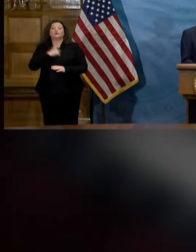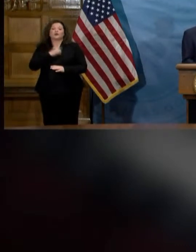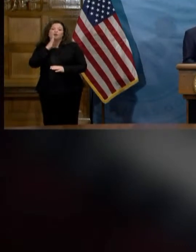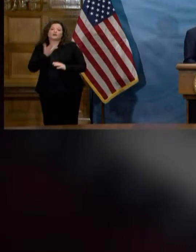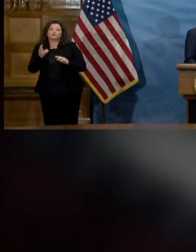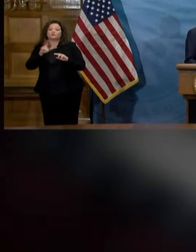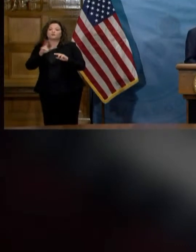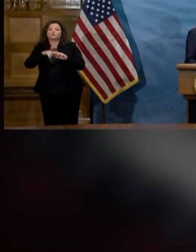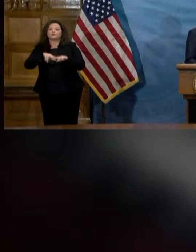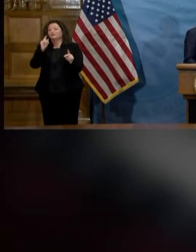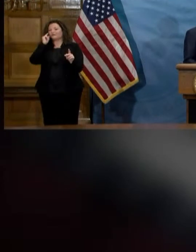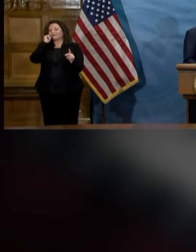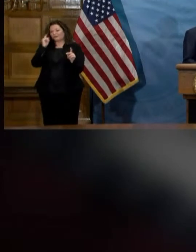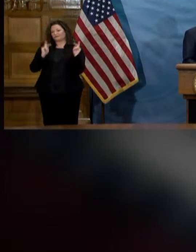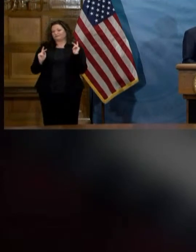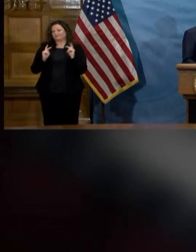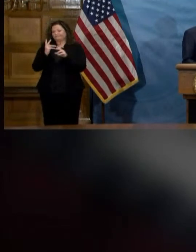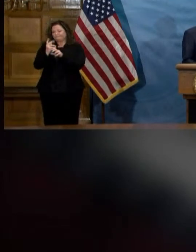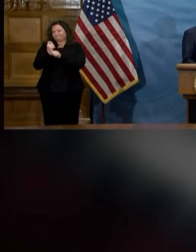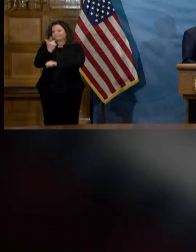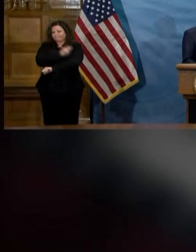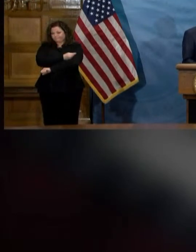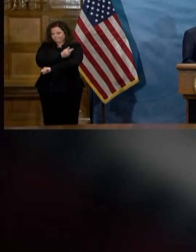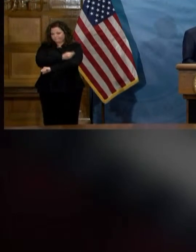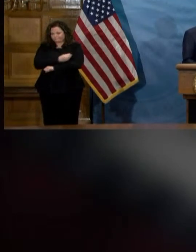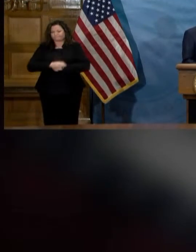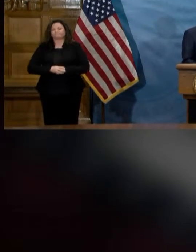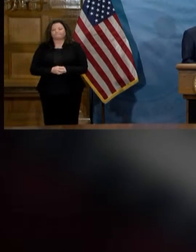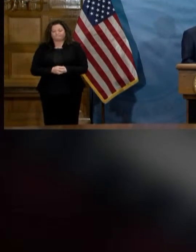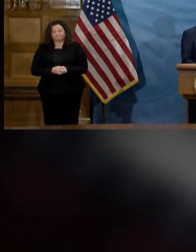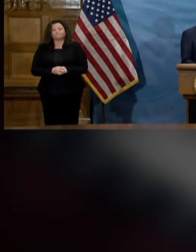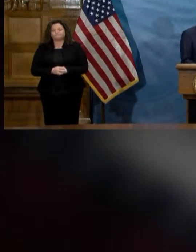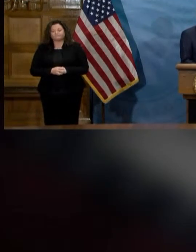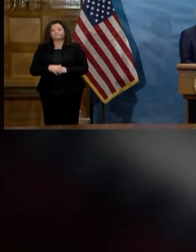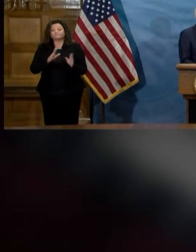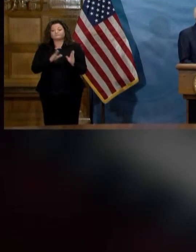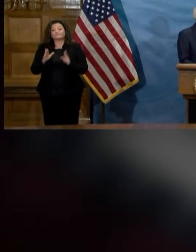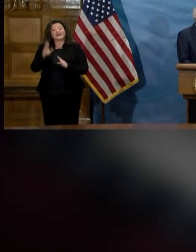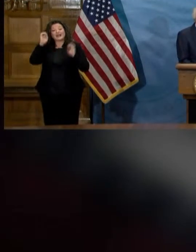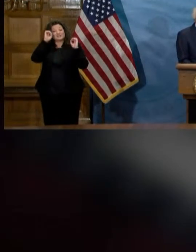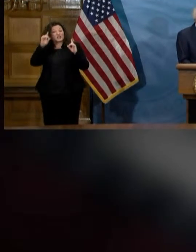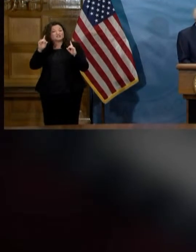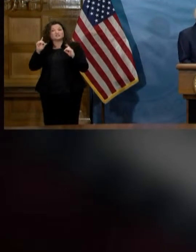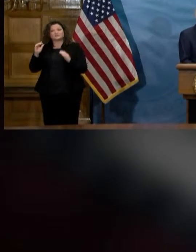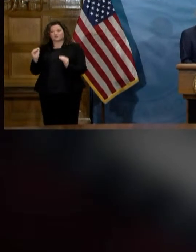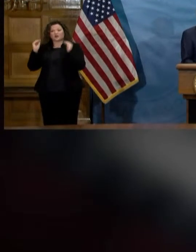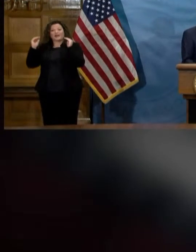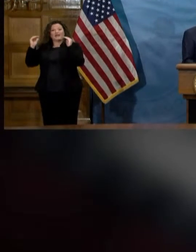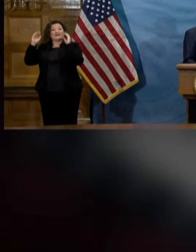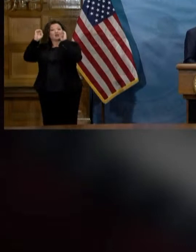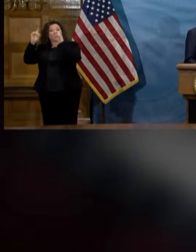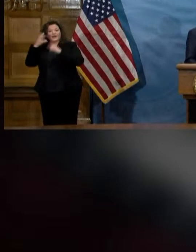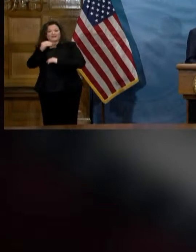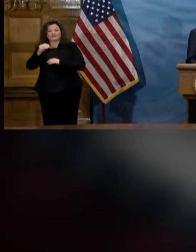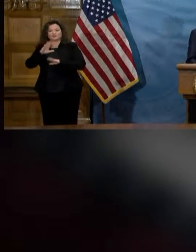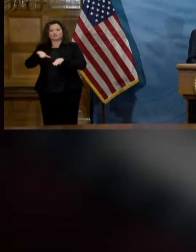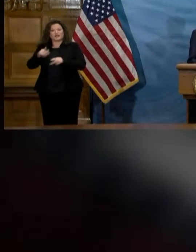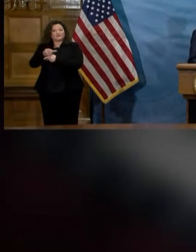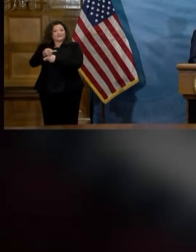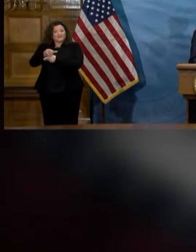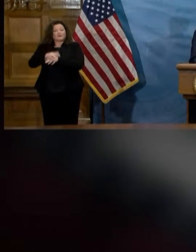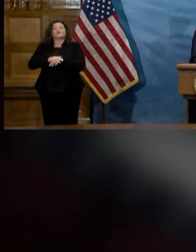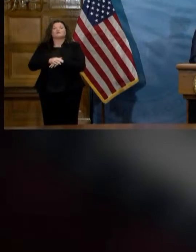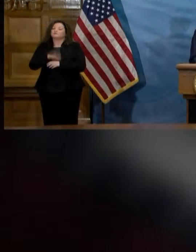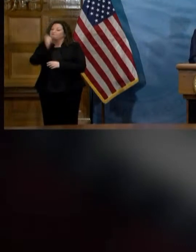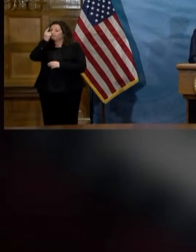opportunity for those to get categories. In terms of education, including higher ed and child care, the school